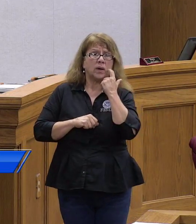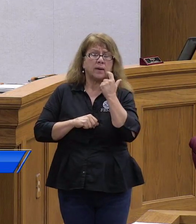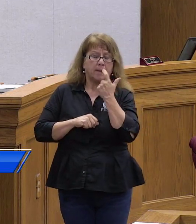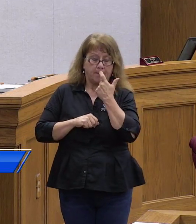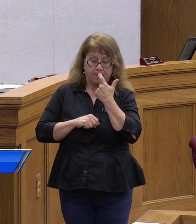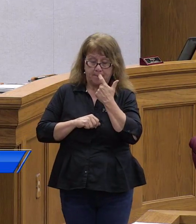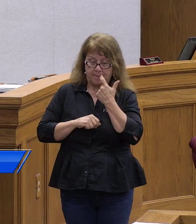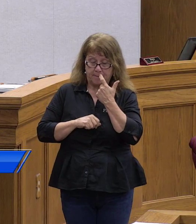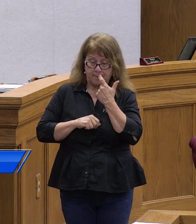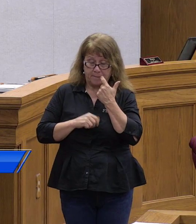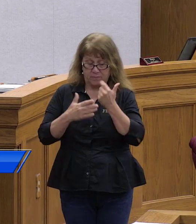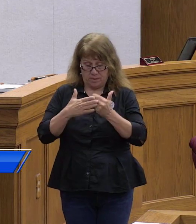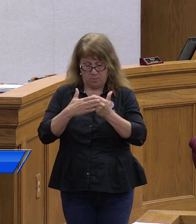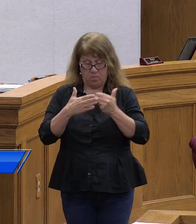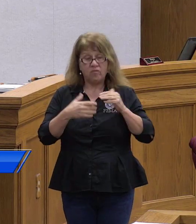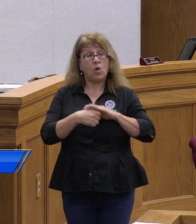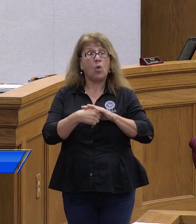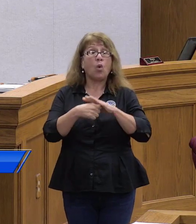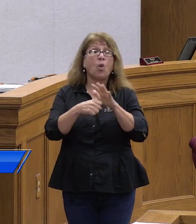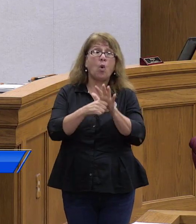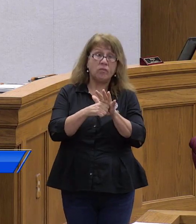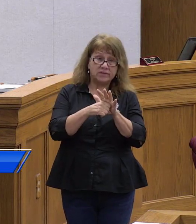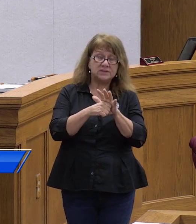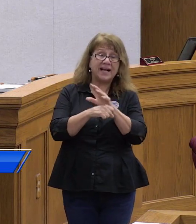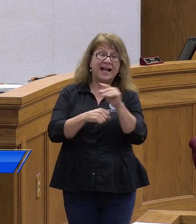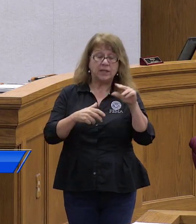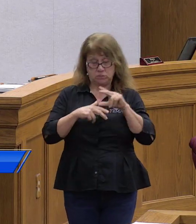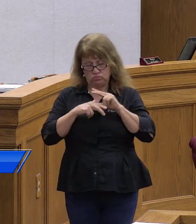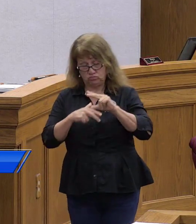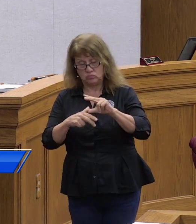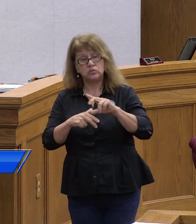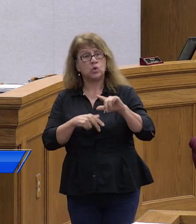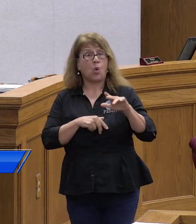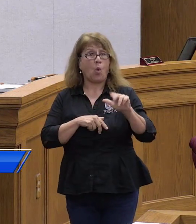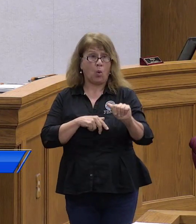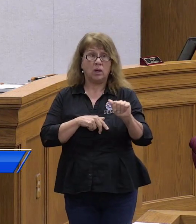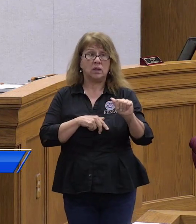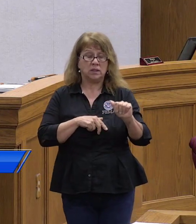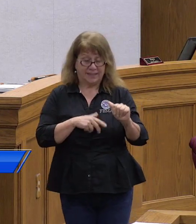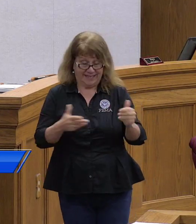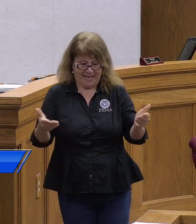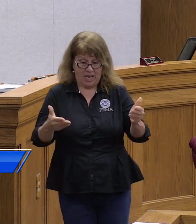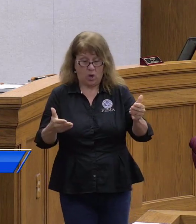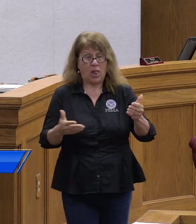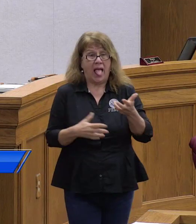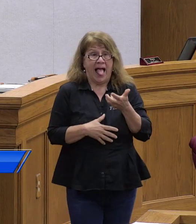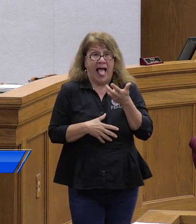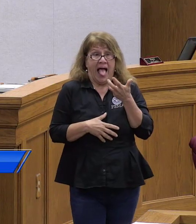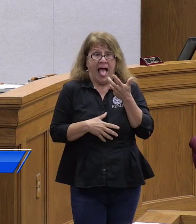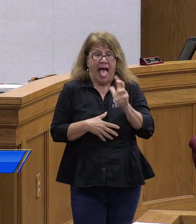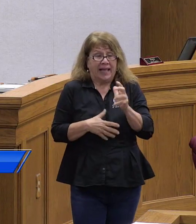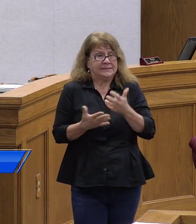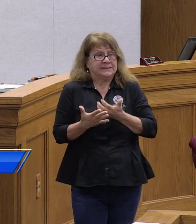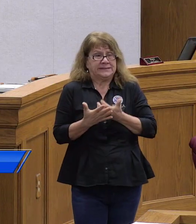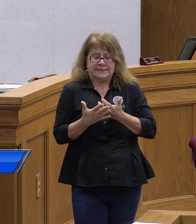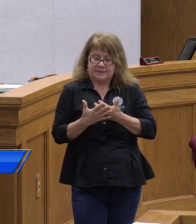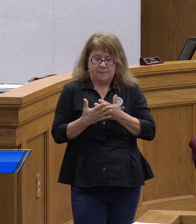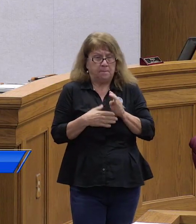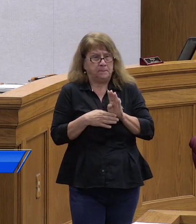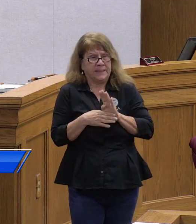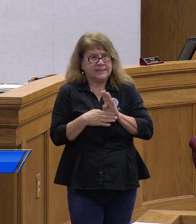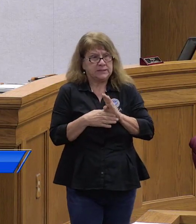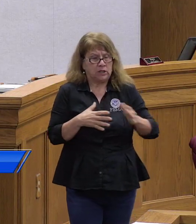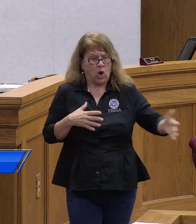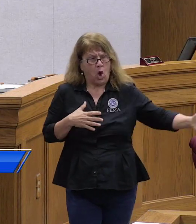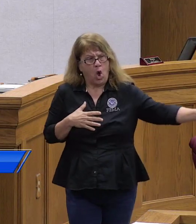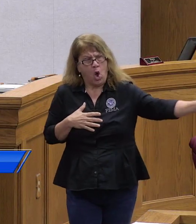to COVID-19 and Hurricane Laura, Lake Charles was one of the hottest economies in the country, and so we were attracting a lot of people